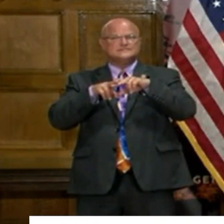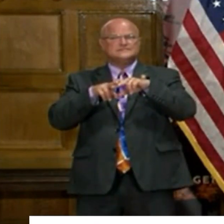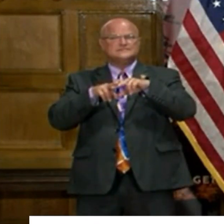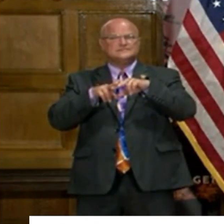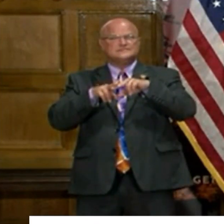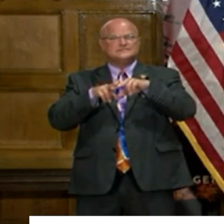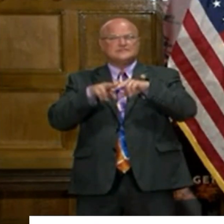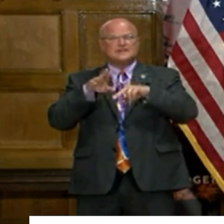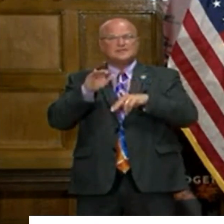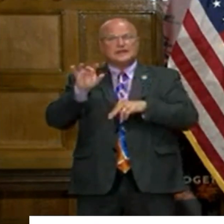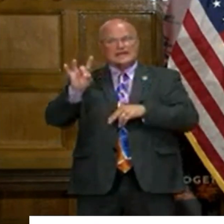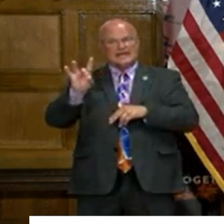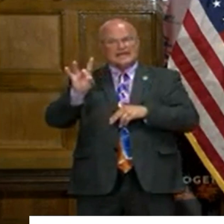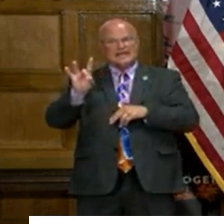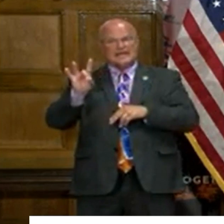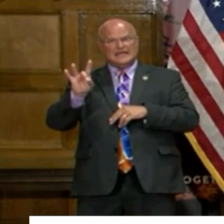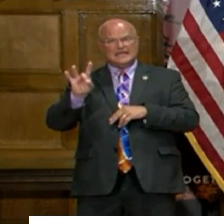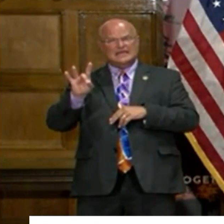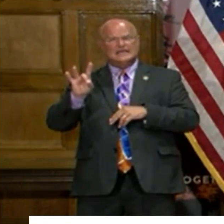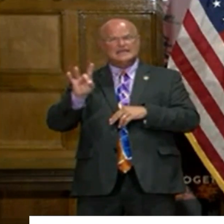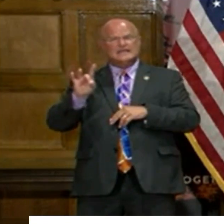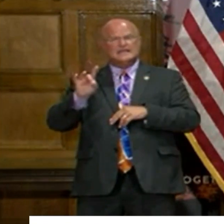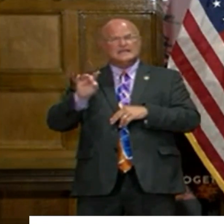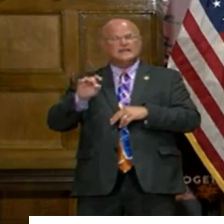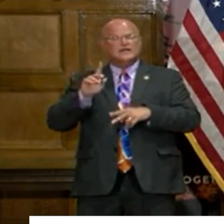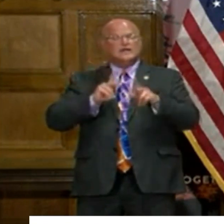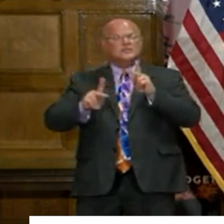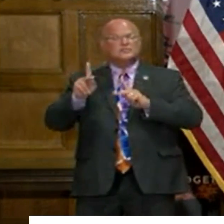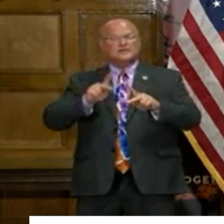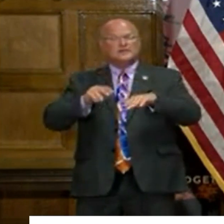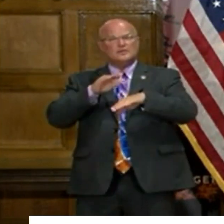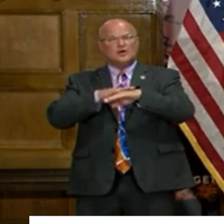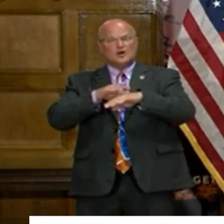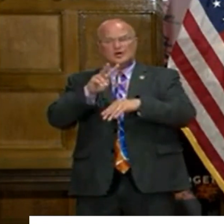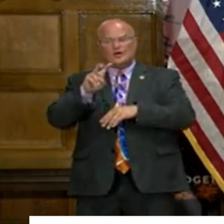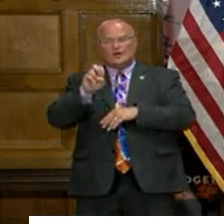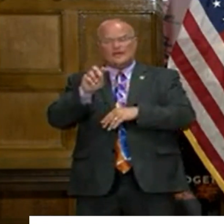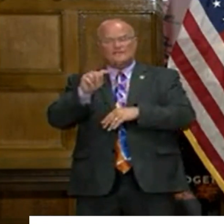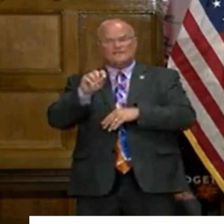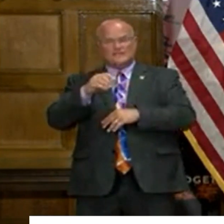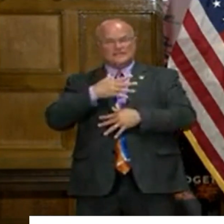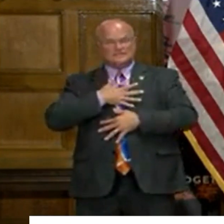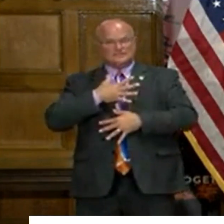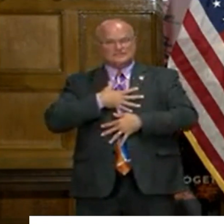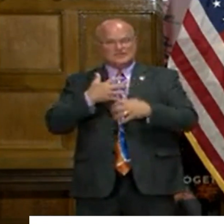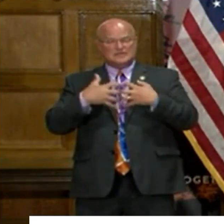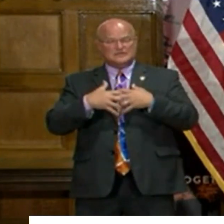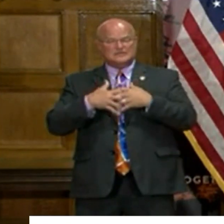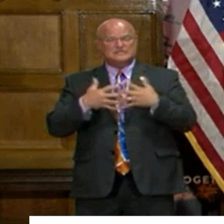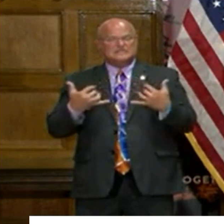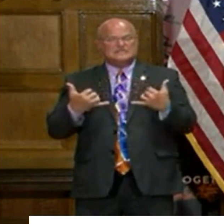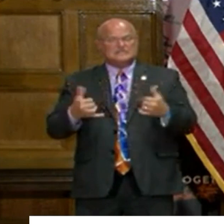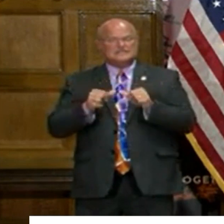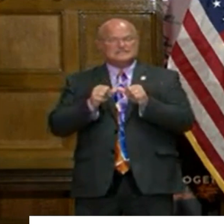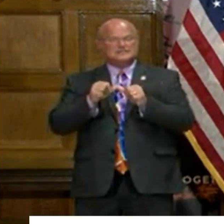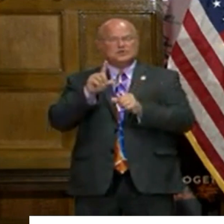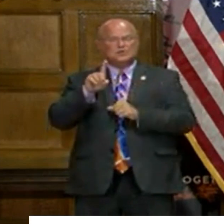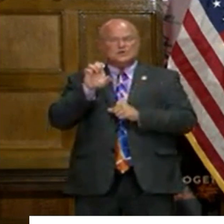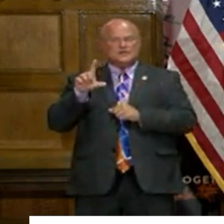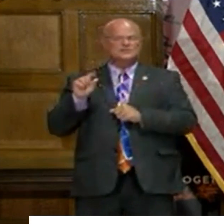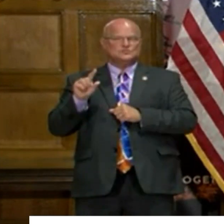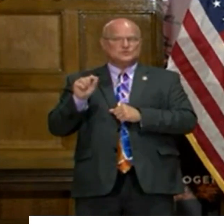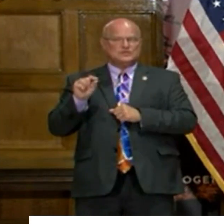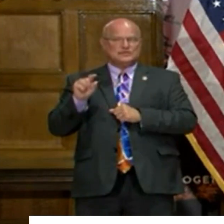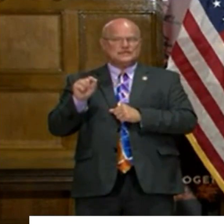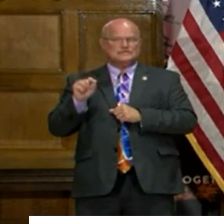by 8. We have no change in the number of individuals on a ventilator at 120. Deaths have increased